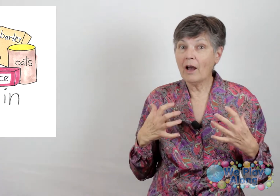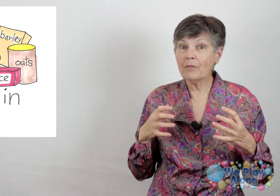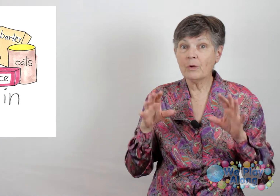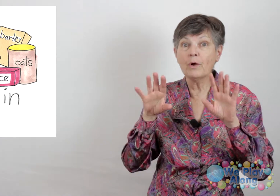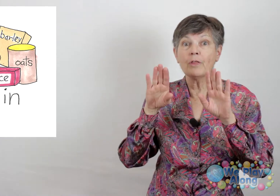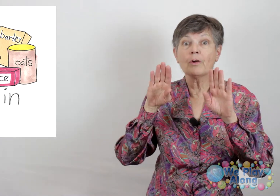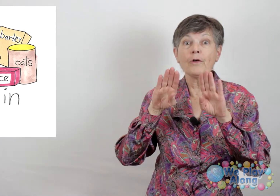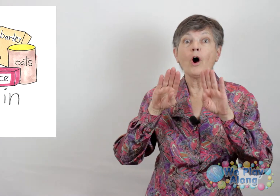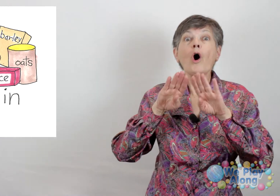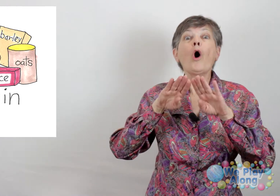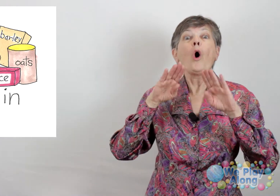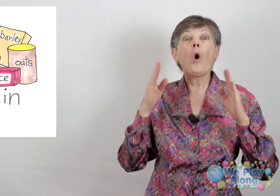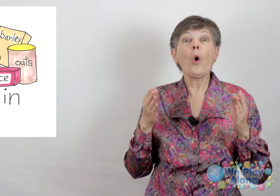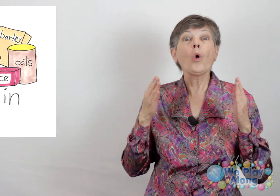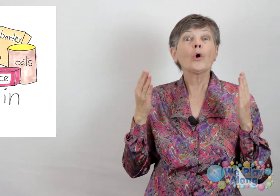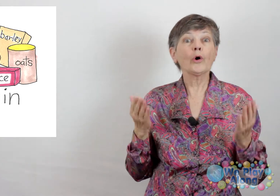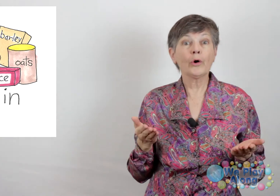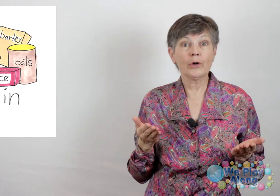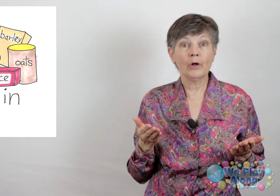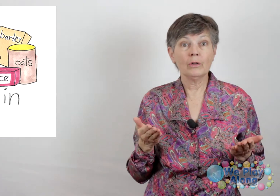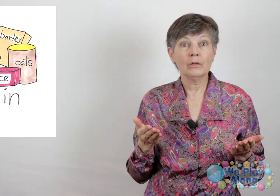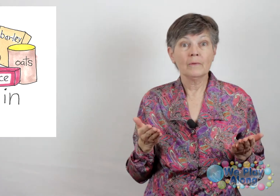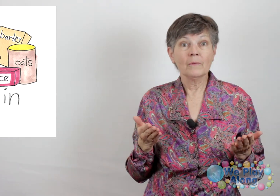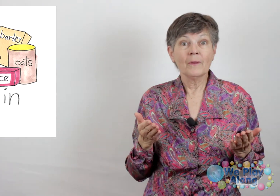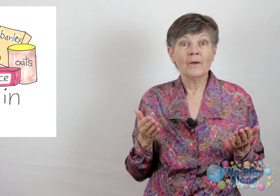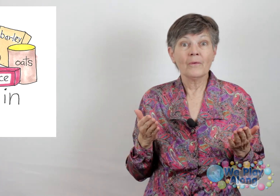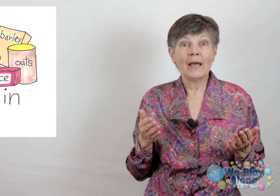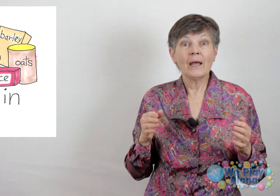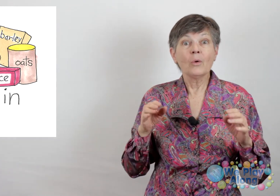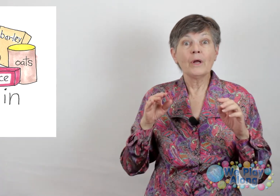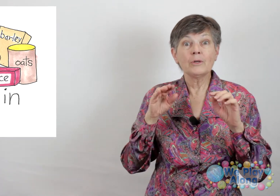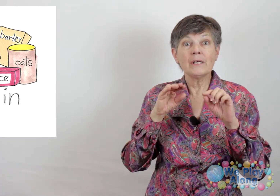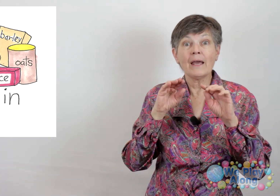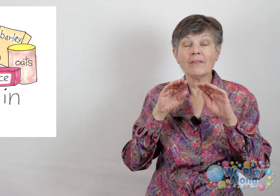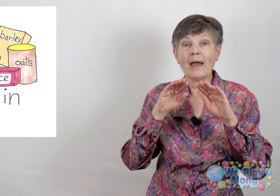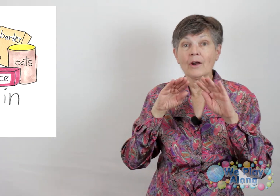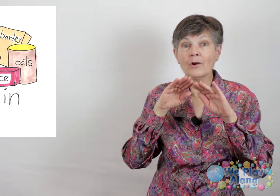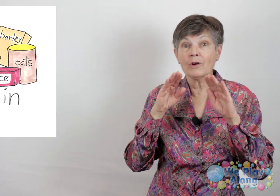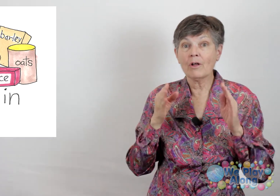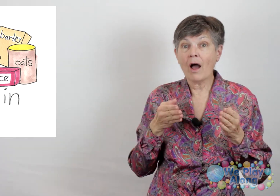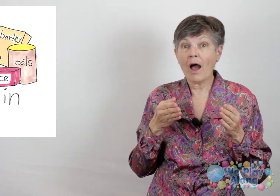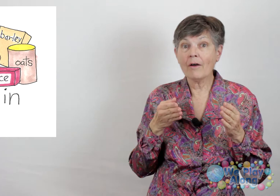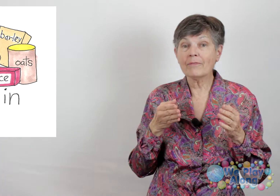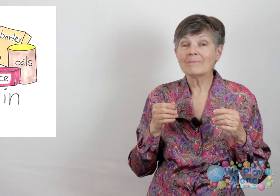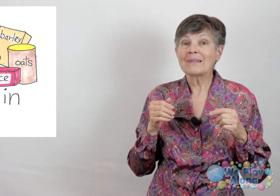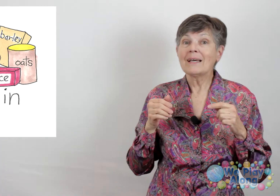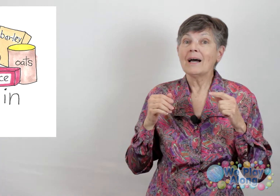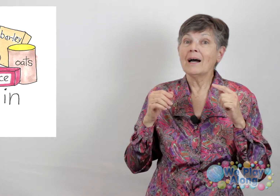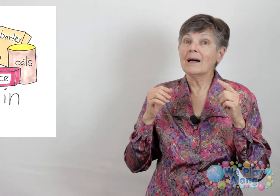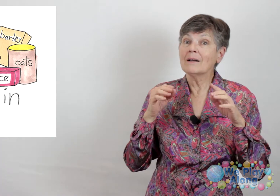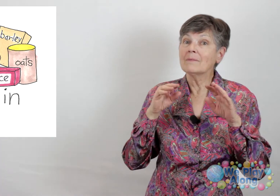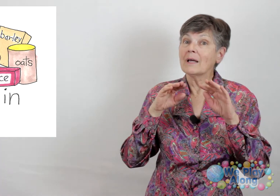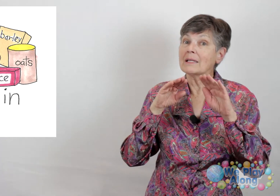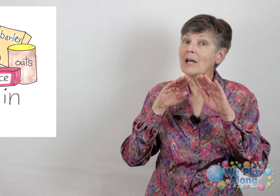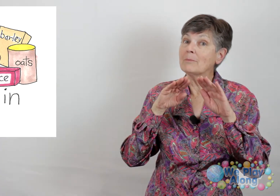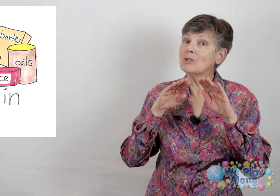healthy when they're the whole kernel. All right, when you take that kernel off, a lot of times